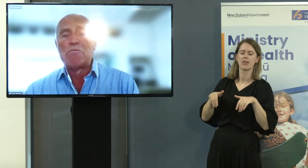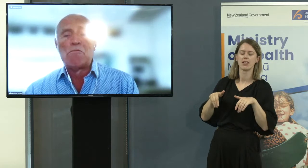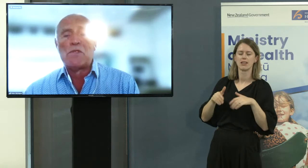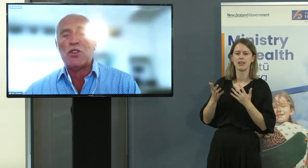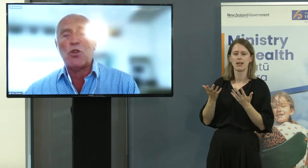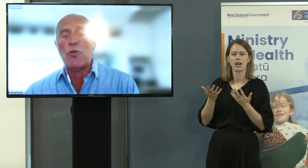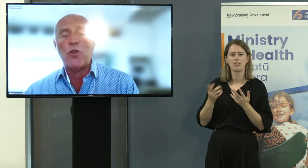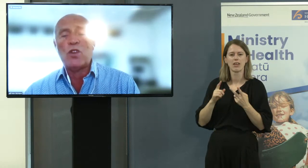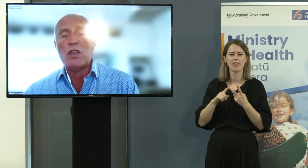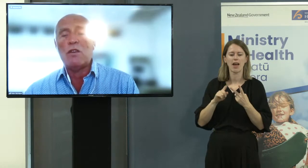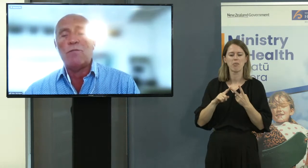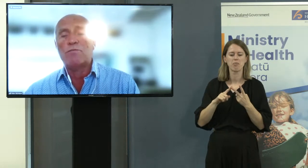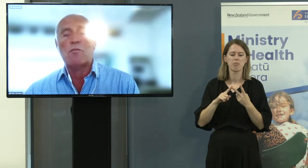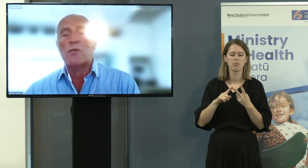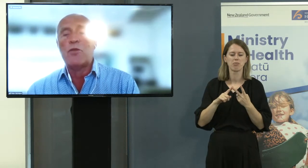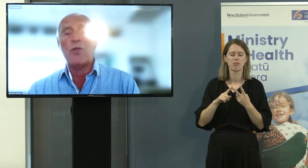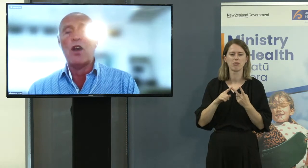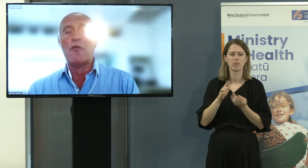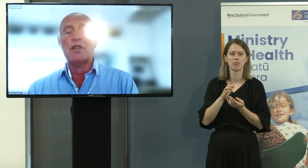the sort of